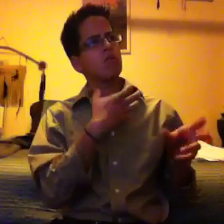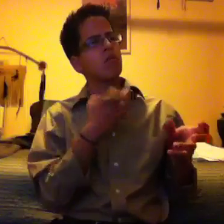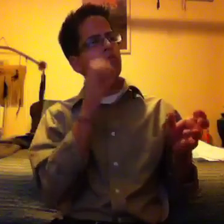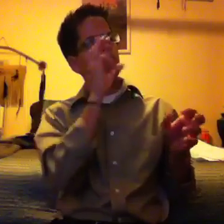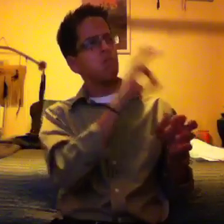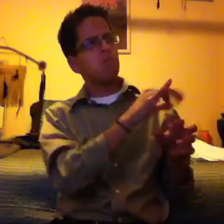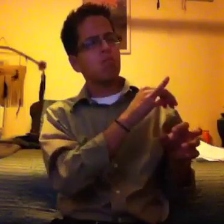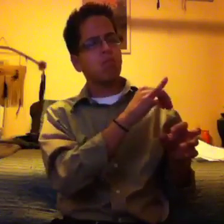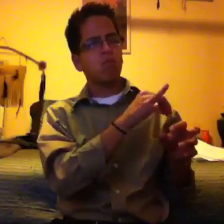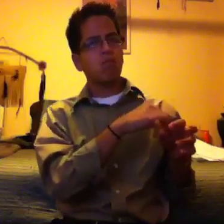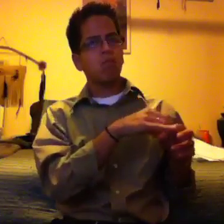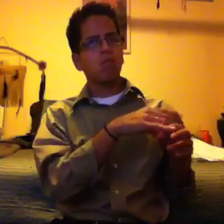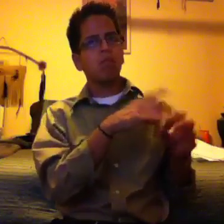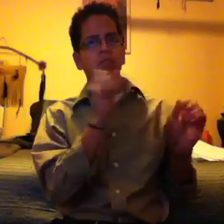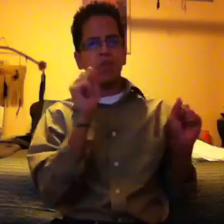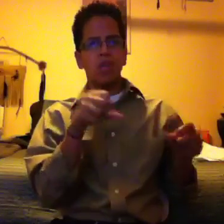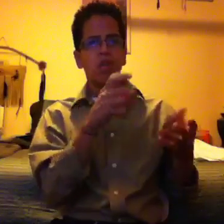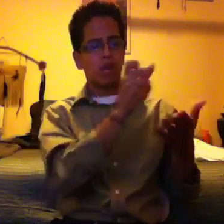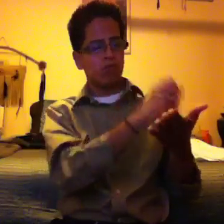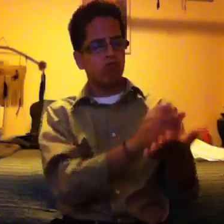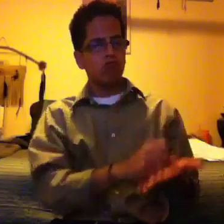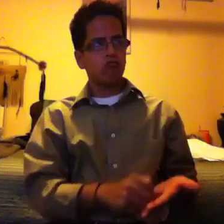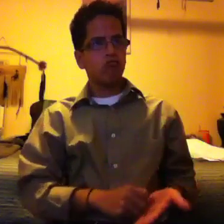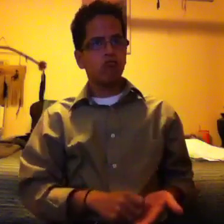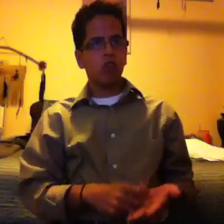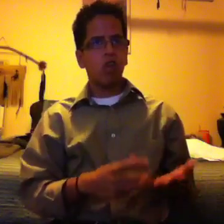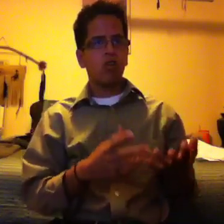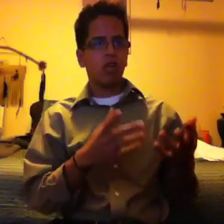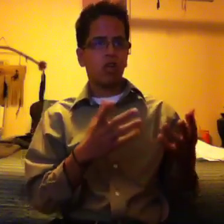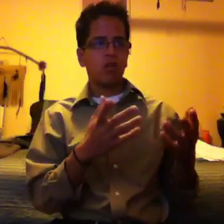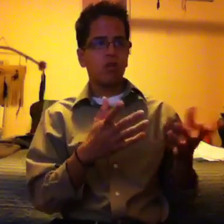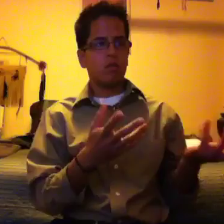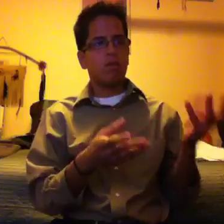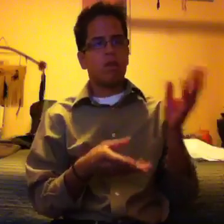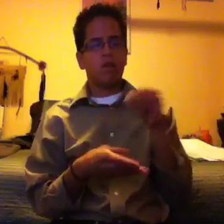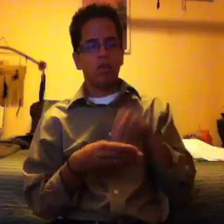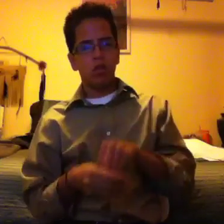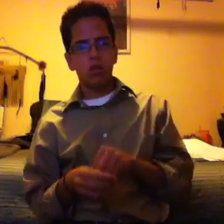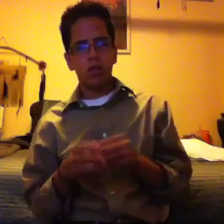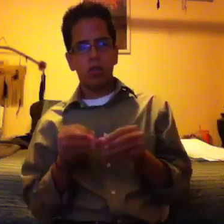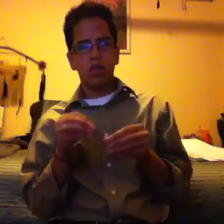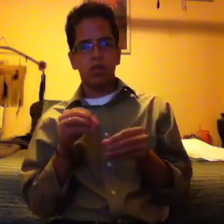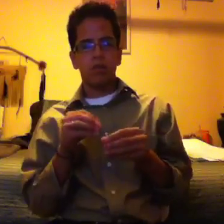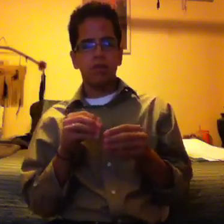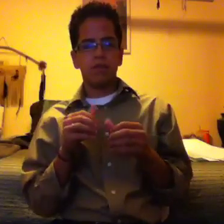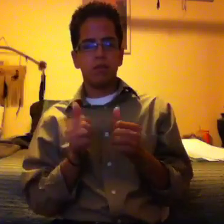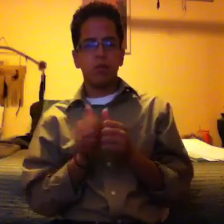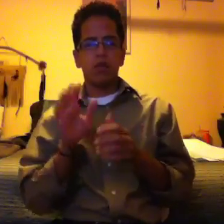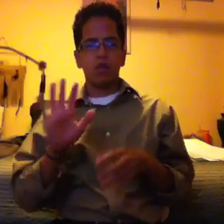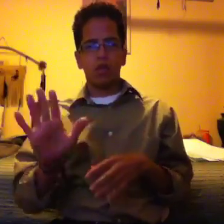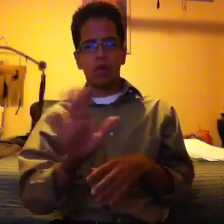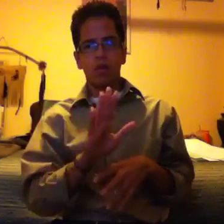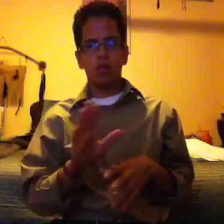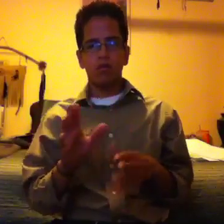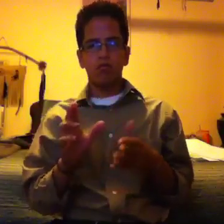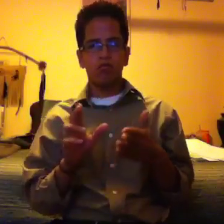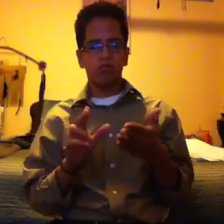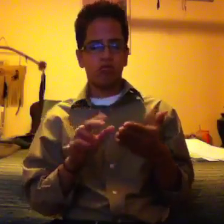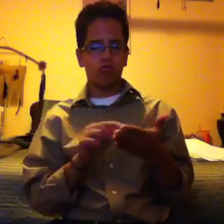at these different issues that have been brought to class, and they decide on their research project that they're going to do related